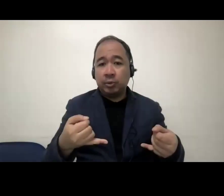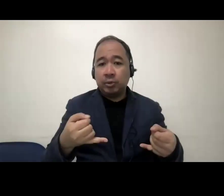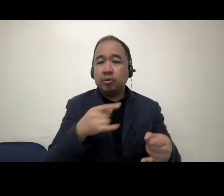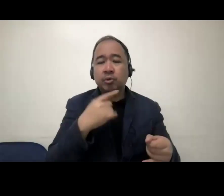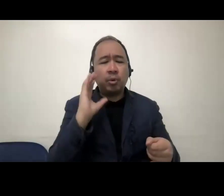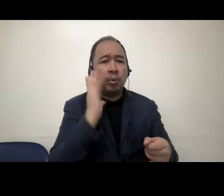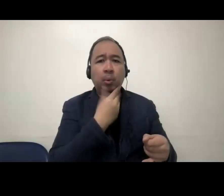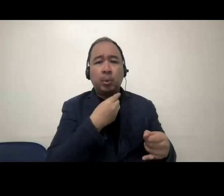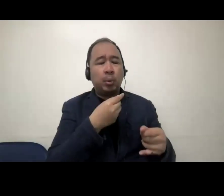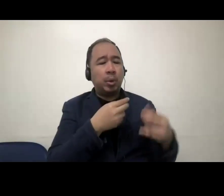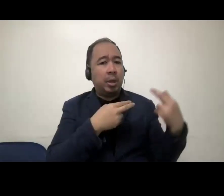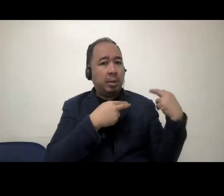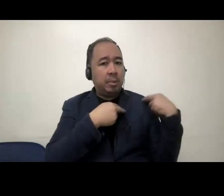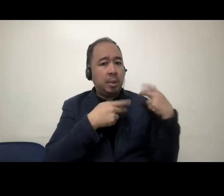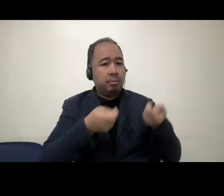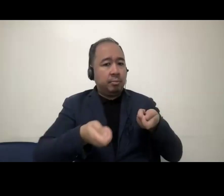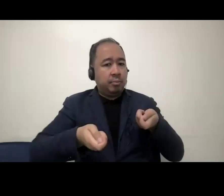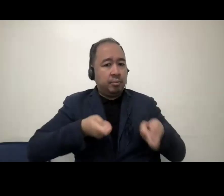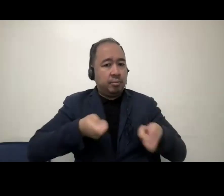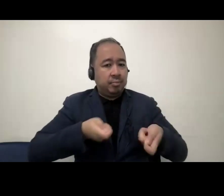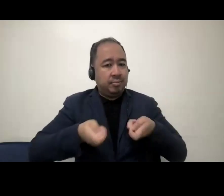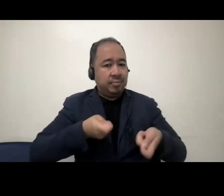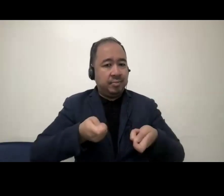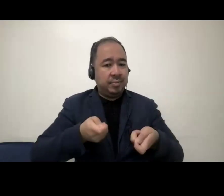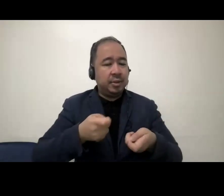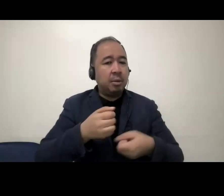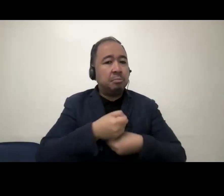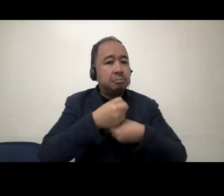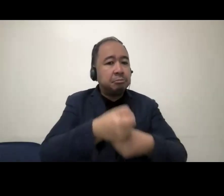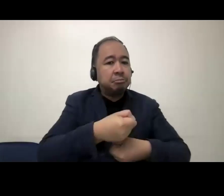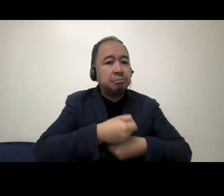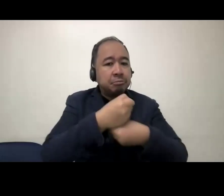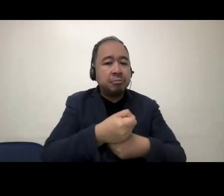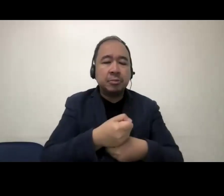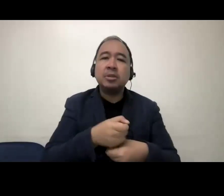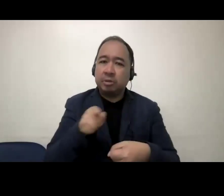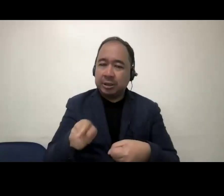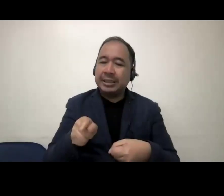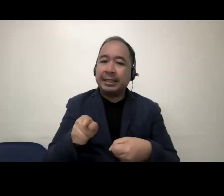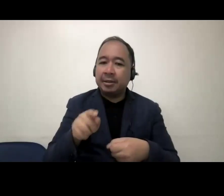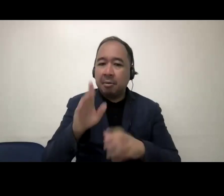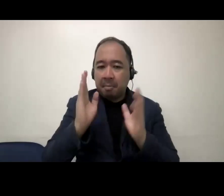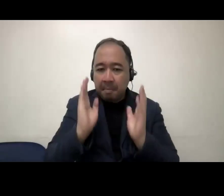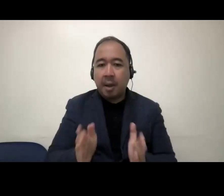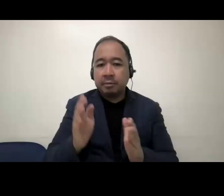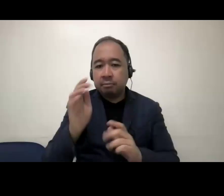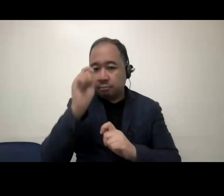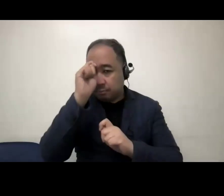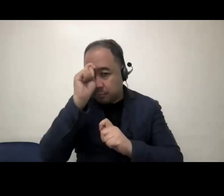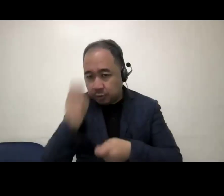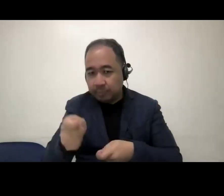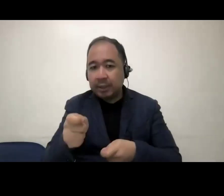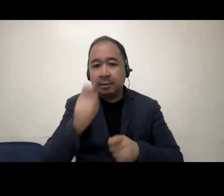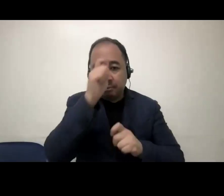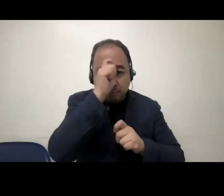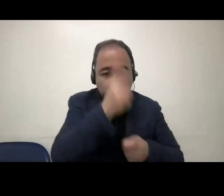respected, protected, and fulfill the practice, and not just